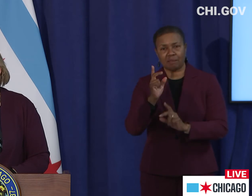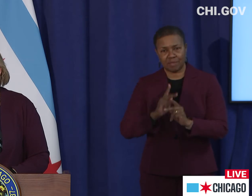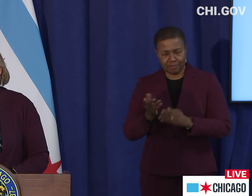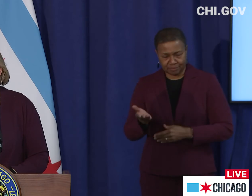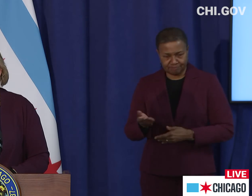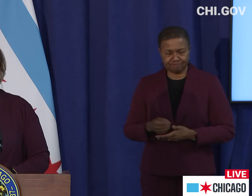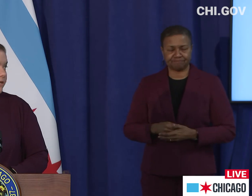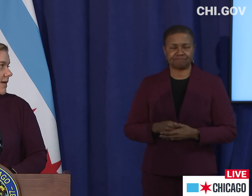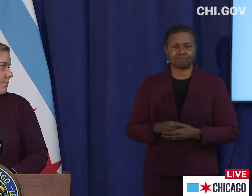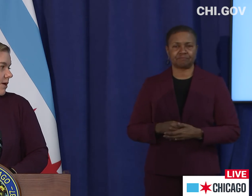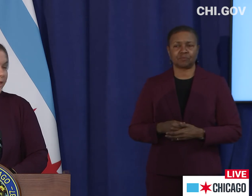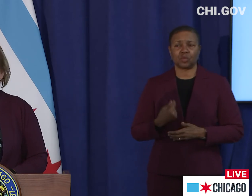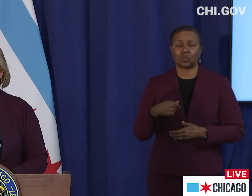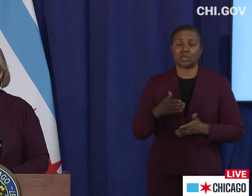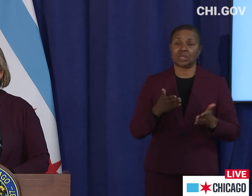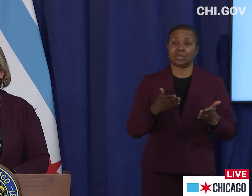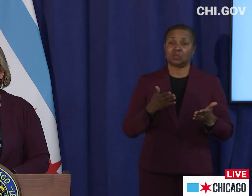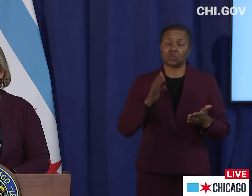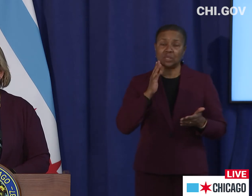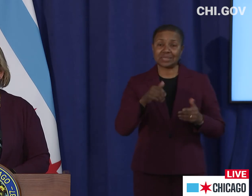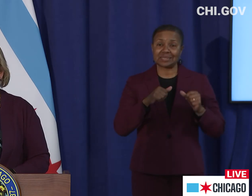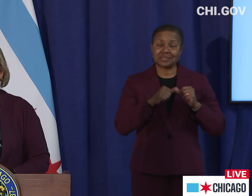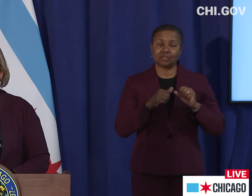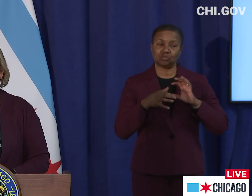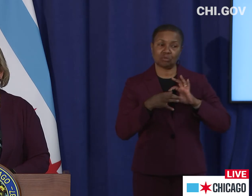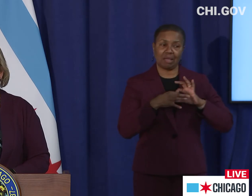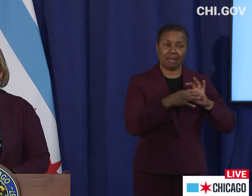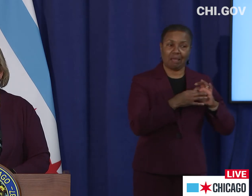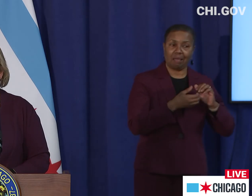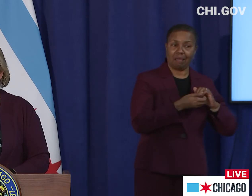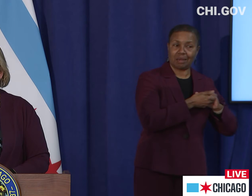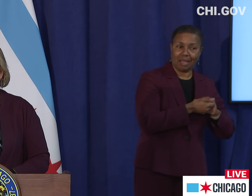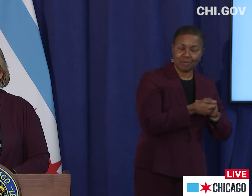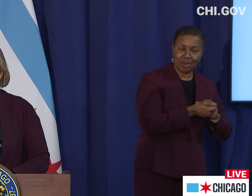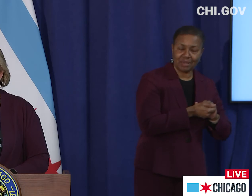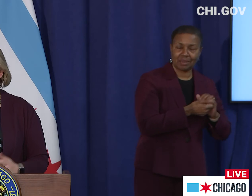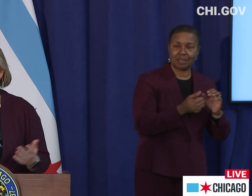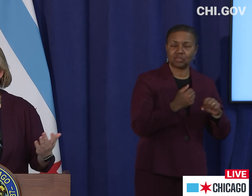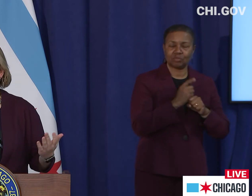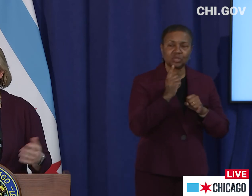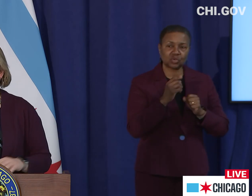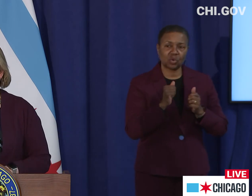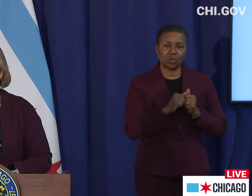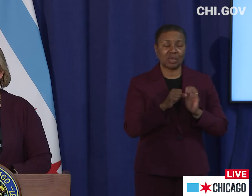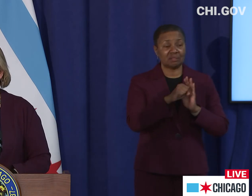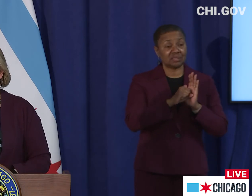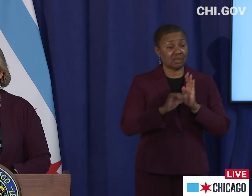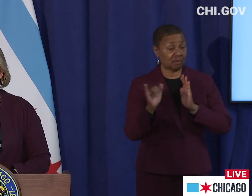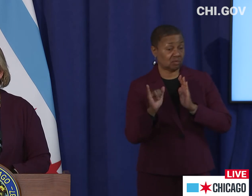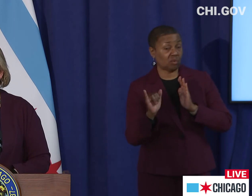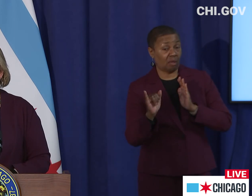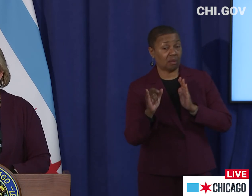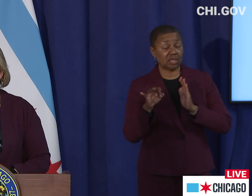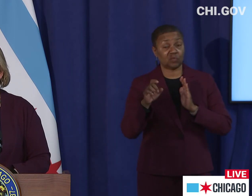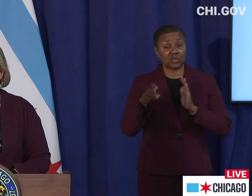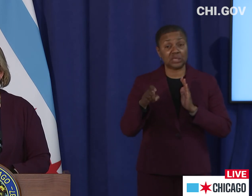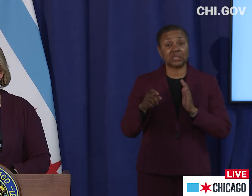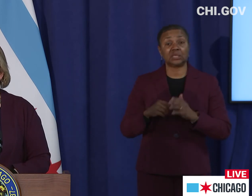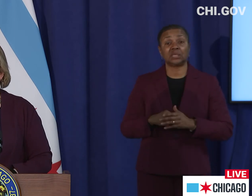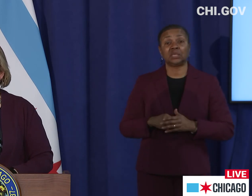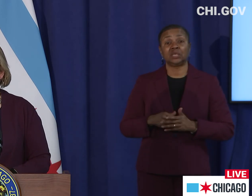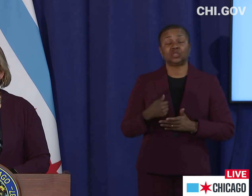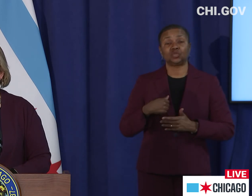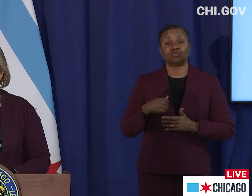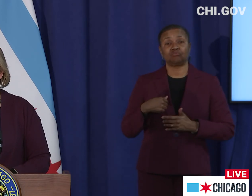But we do intend to keep collaborating and make sure, and with the state as well, if there's need to be